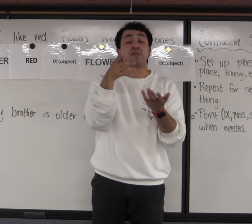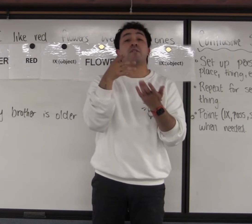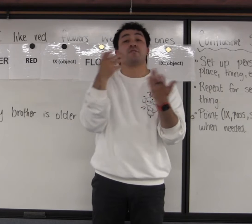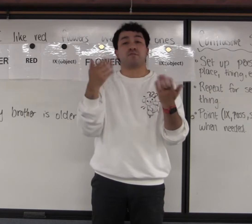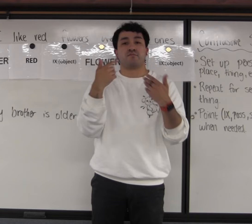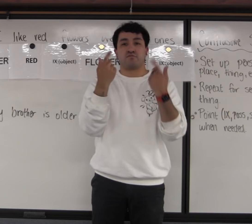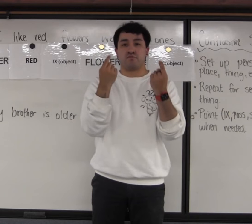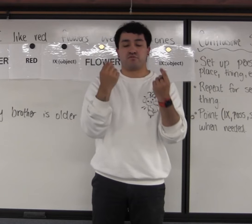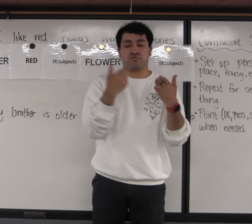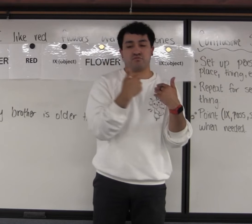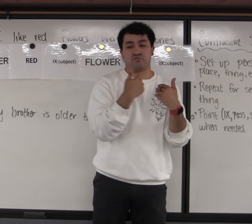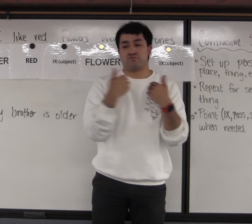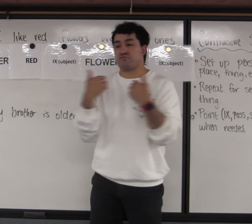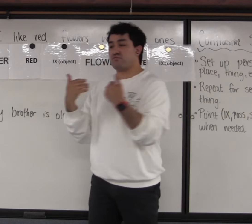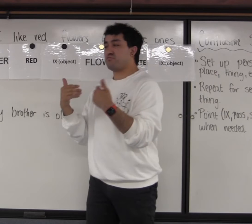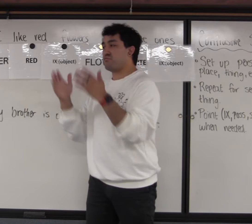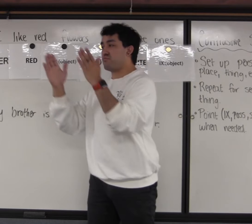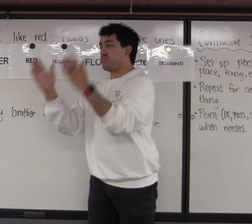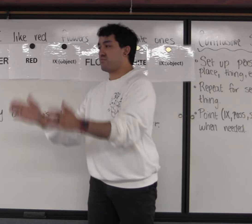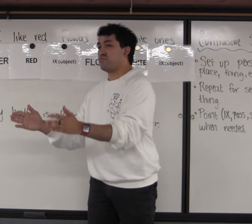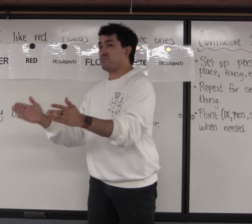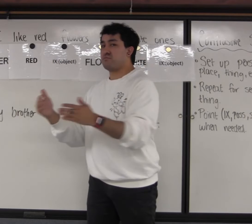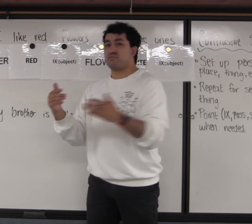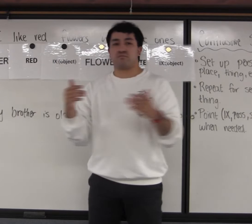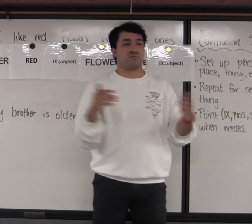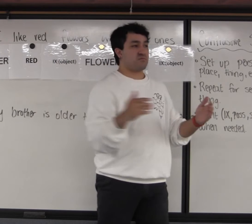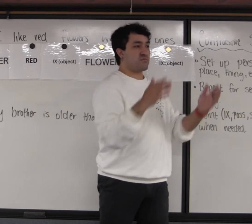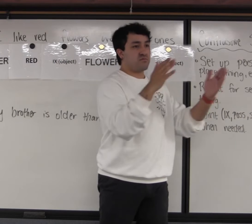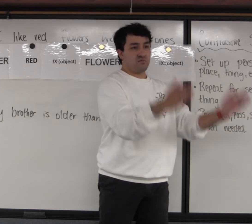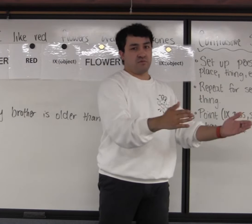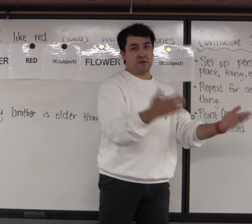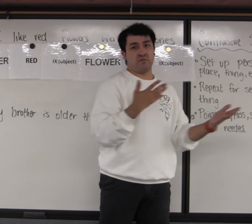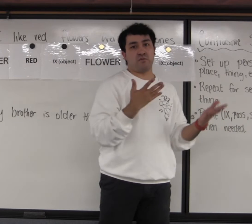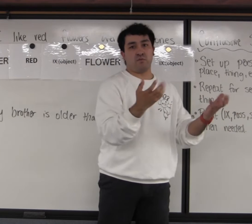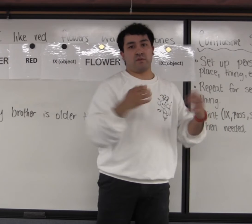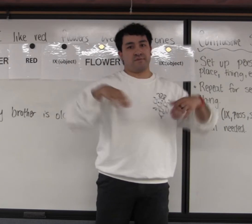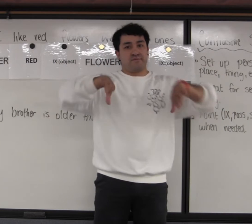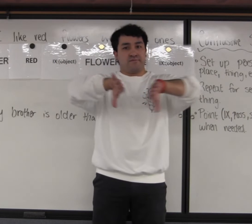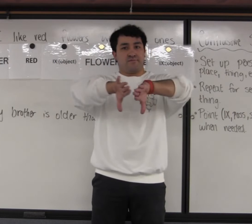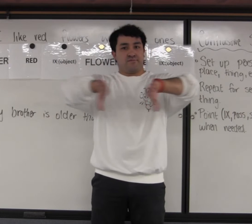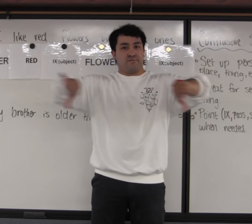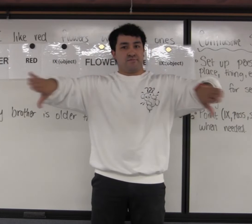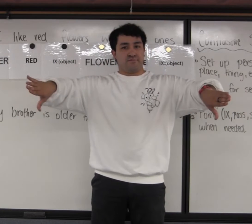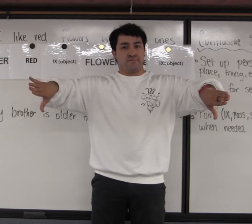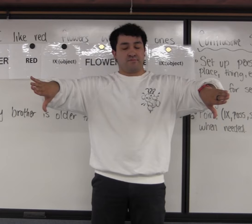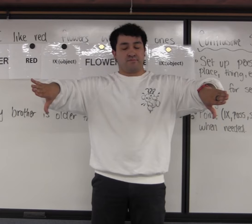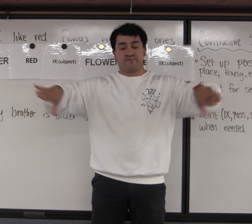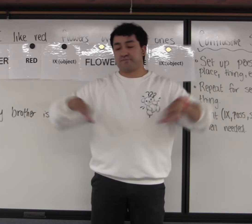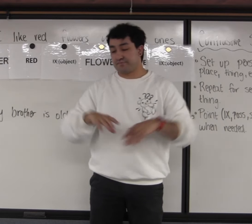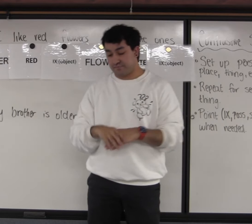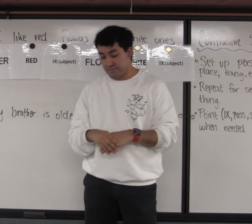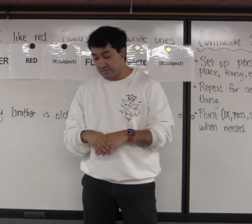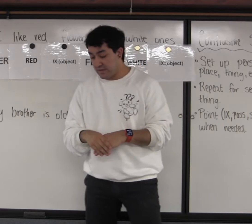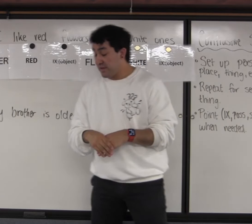that. It's confusing, and it could be confusing, but for sakes of this class and everything, we're just going to really separate those two